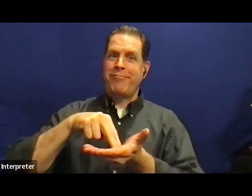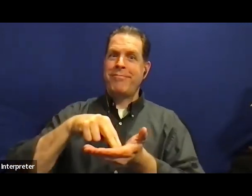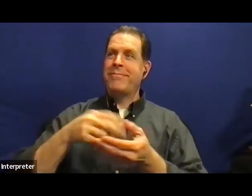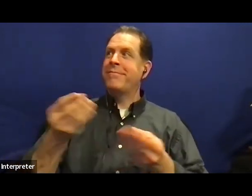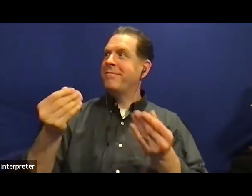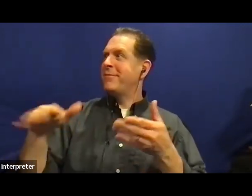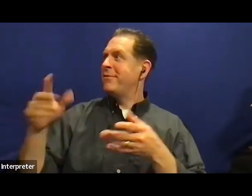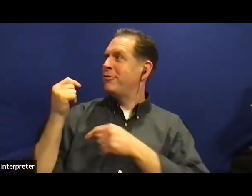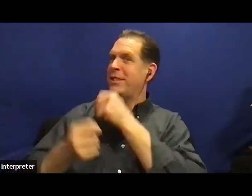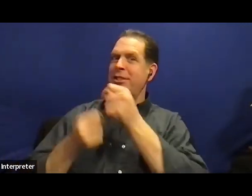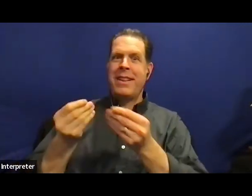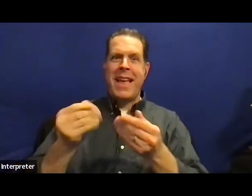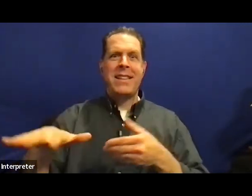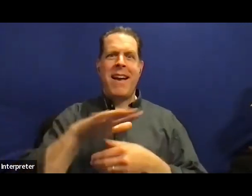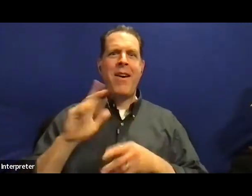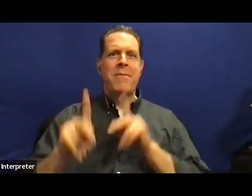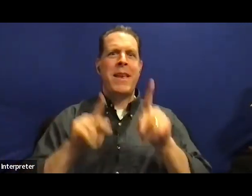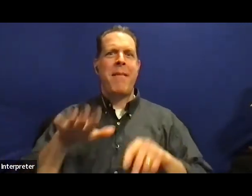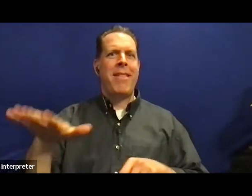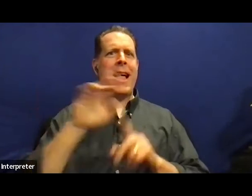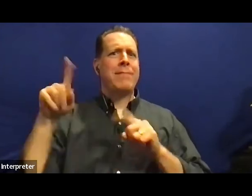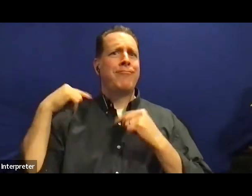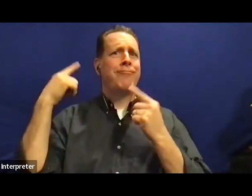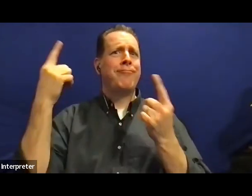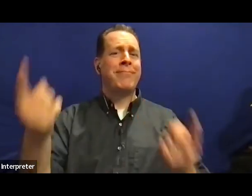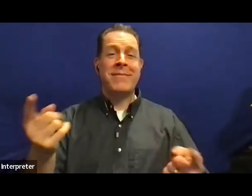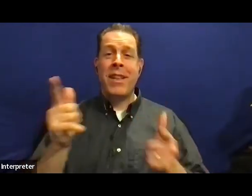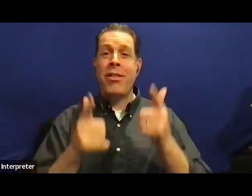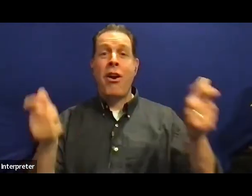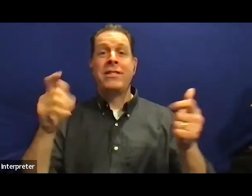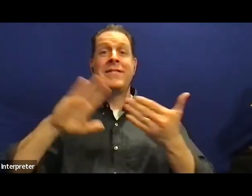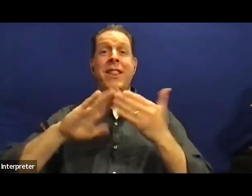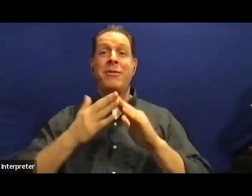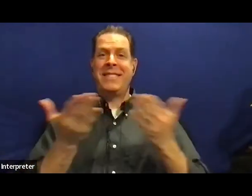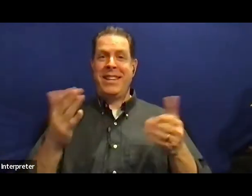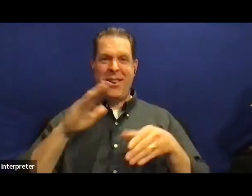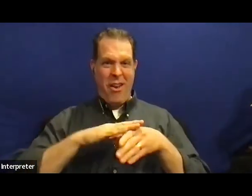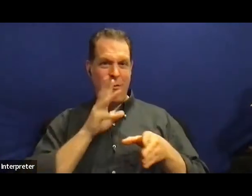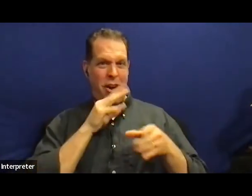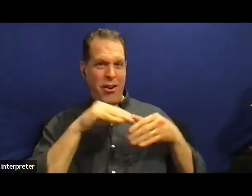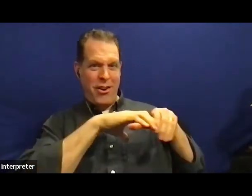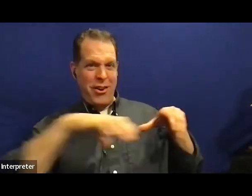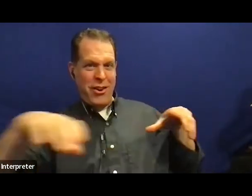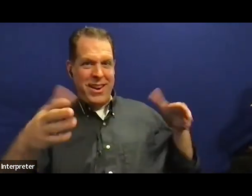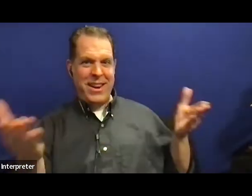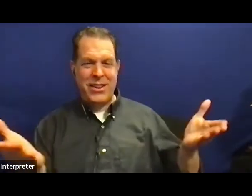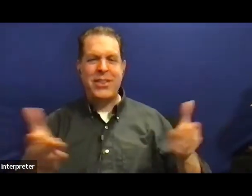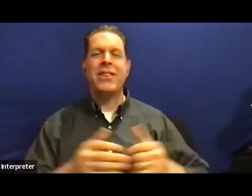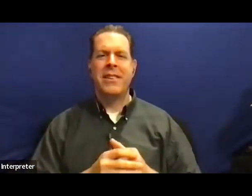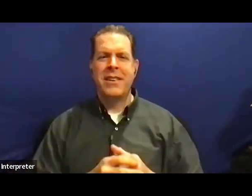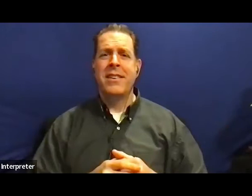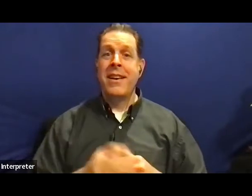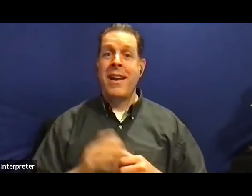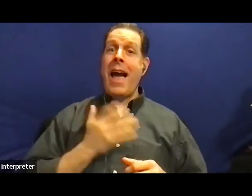of our Puyallup people. One of our largest villages was here along these waterways. Our people would